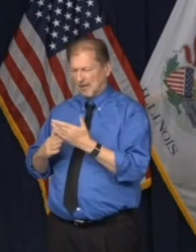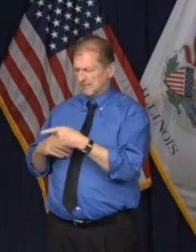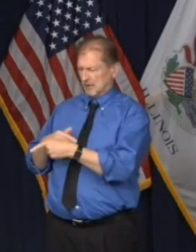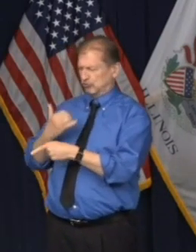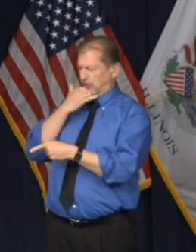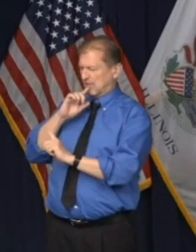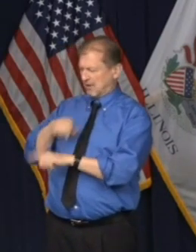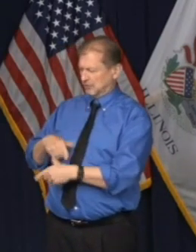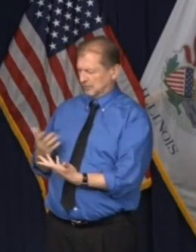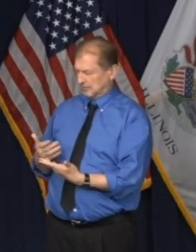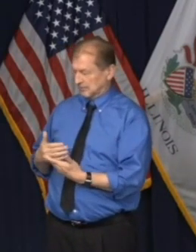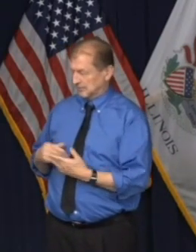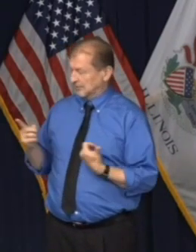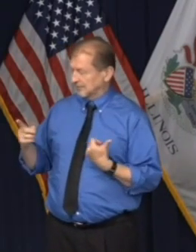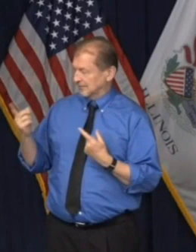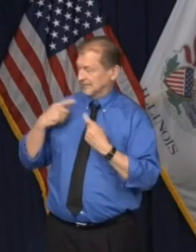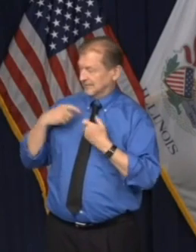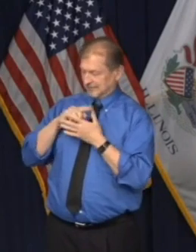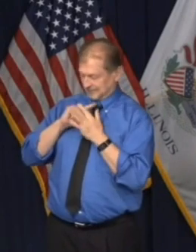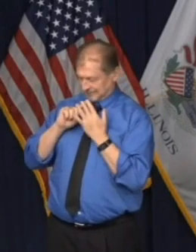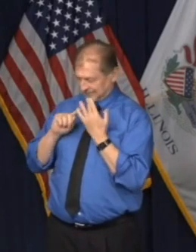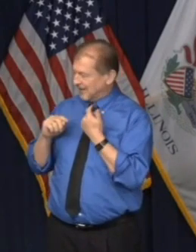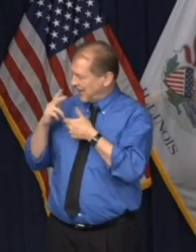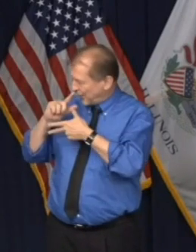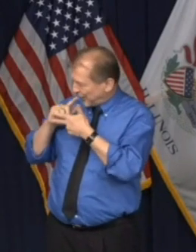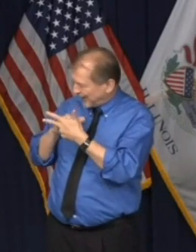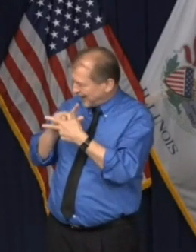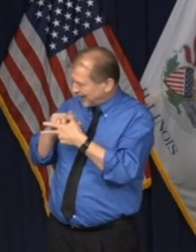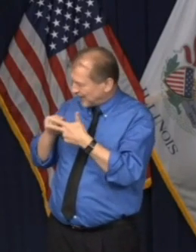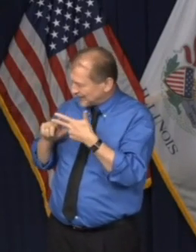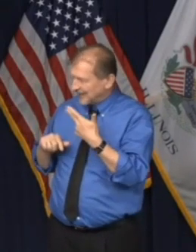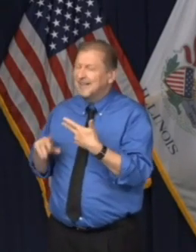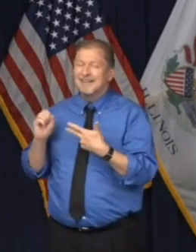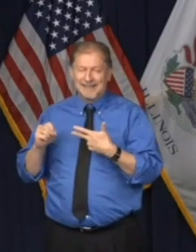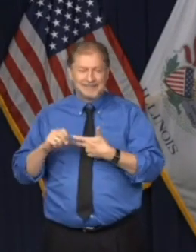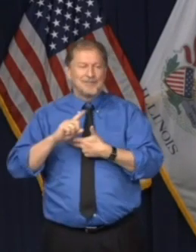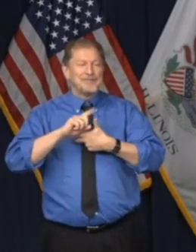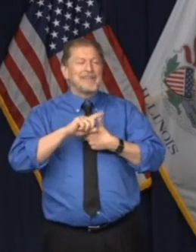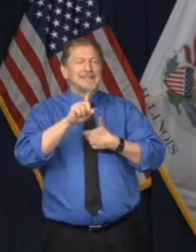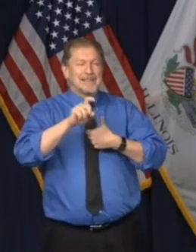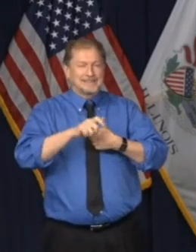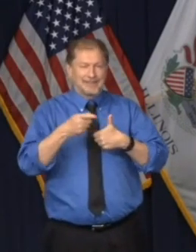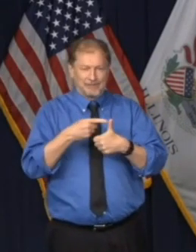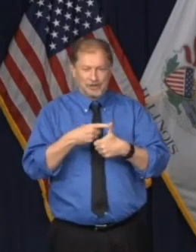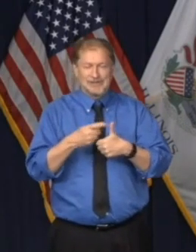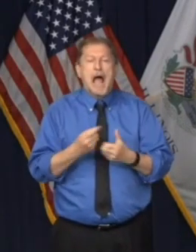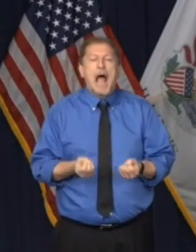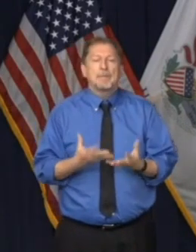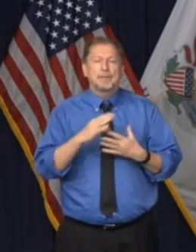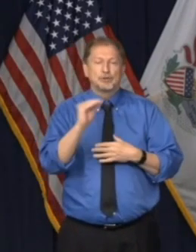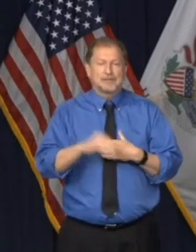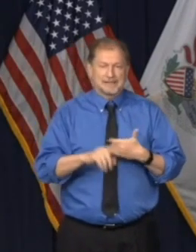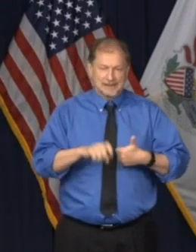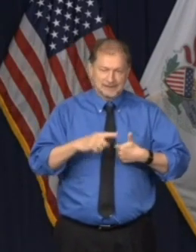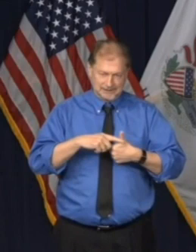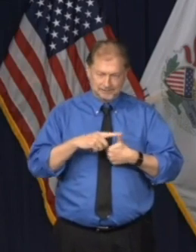Let me start. Let's see. I think there were 3 questions in there. Yes, we did a lot of testing, but okay. Testing capacity. Testing capacity. So